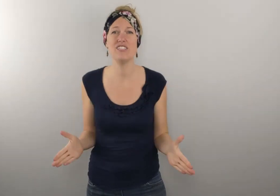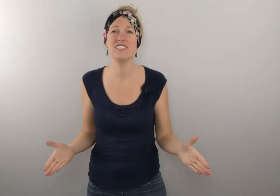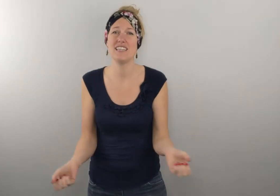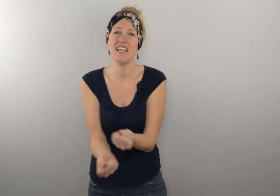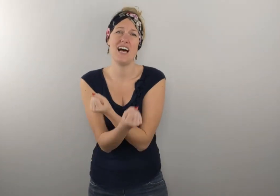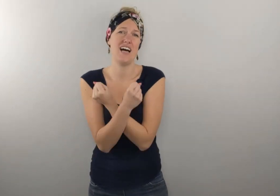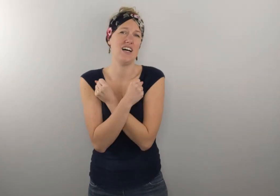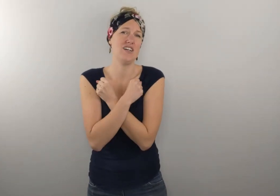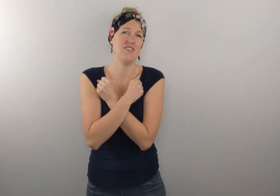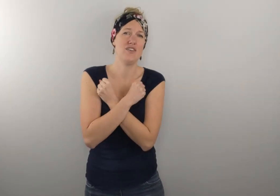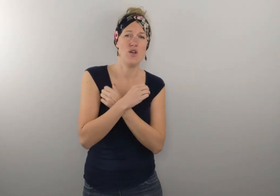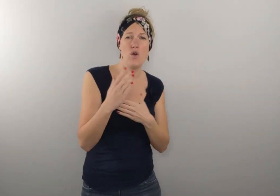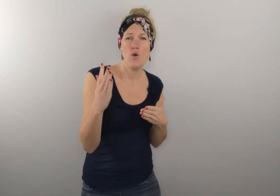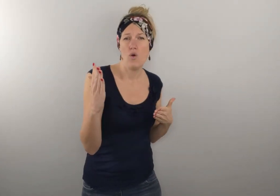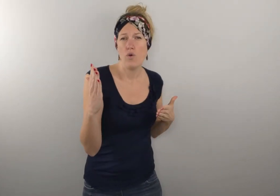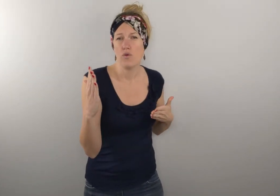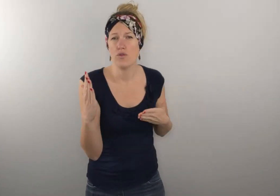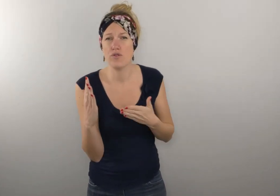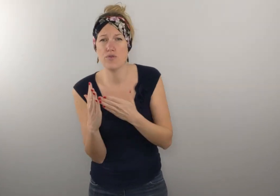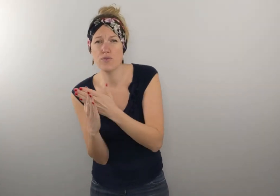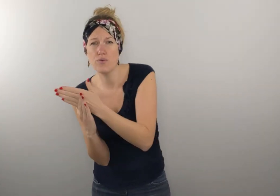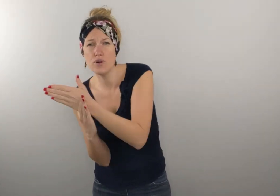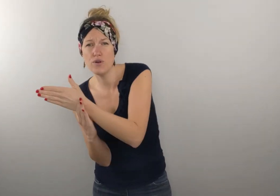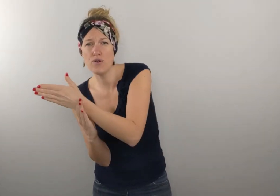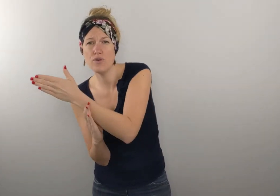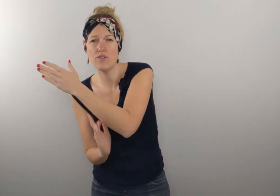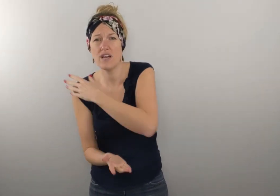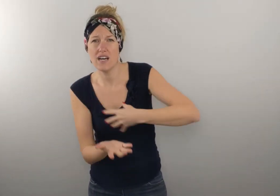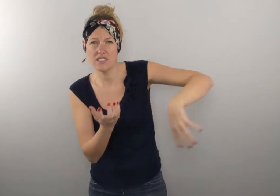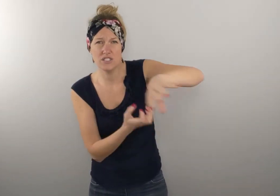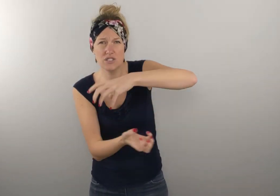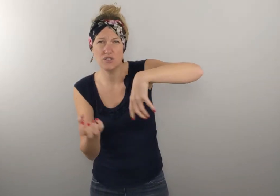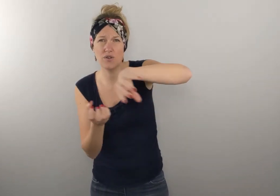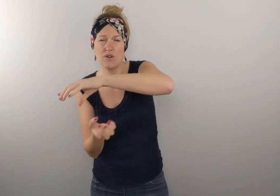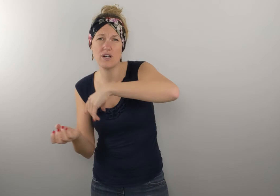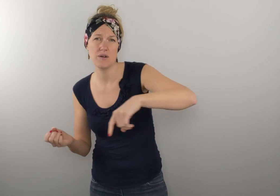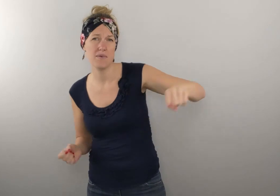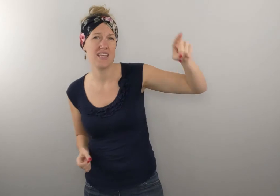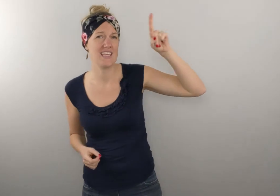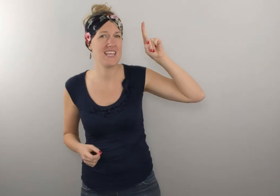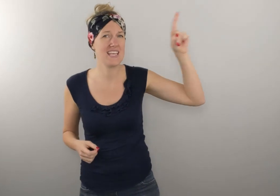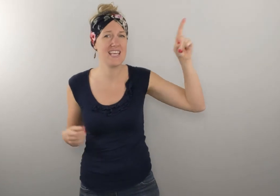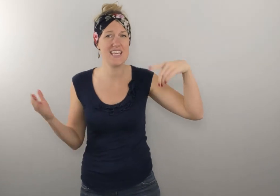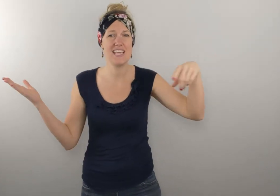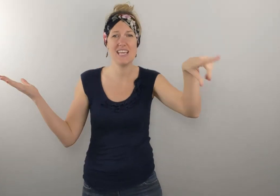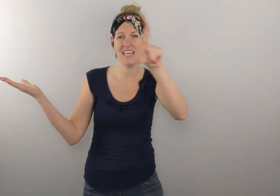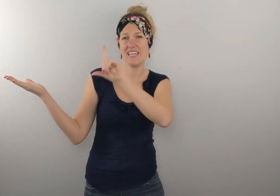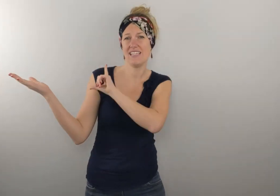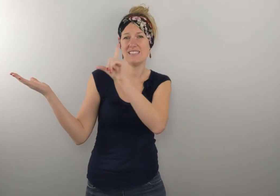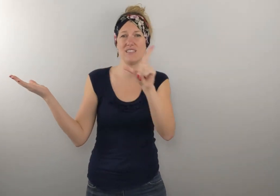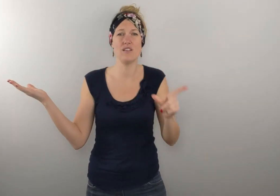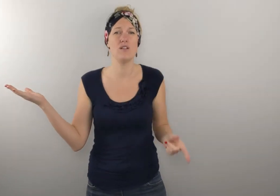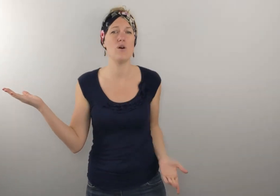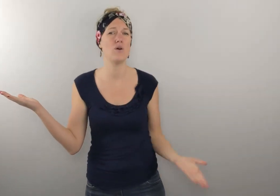Savior's love. Through the storm, He is